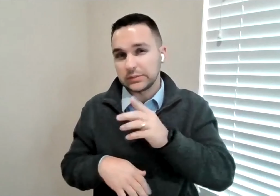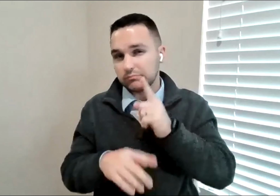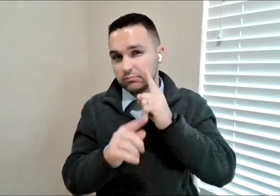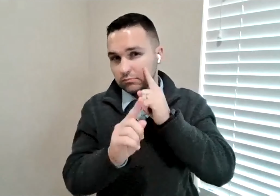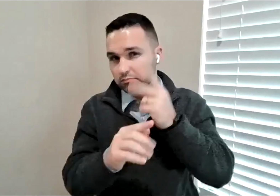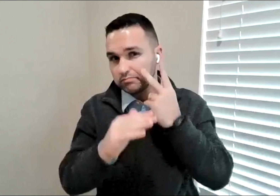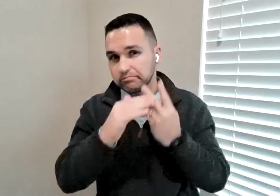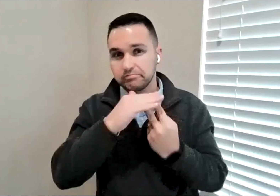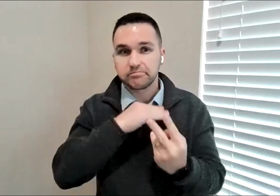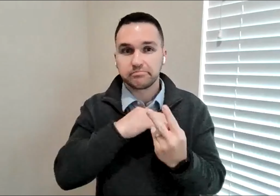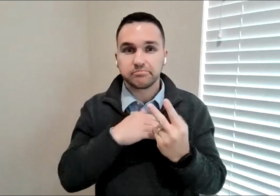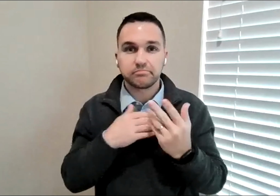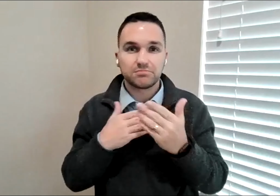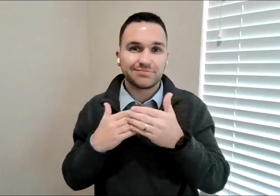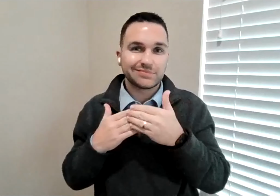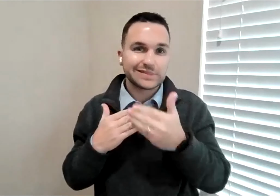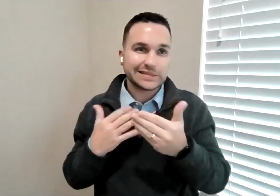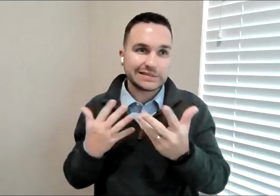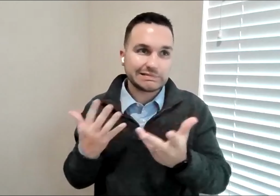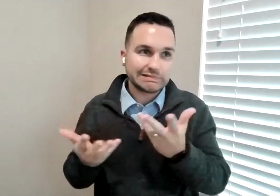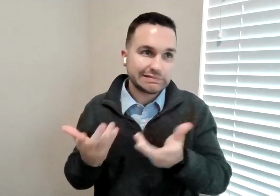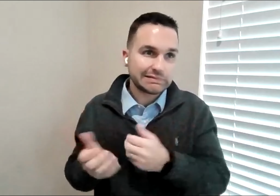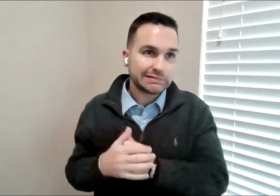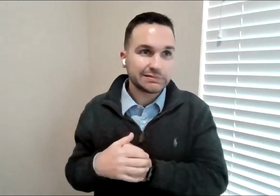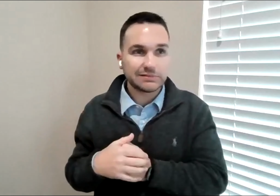the next, I want to say,